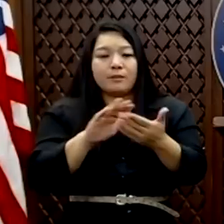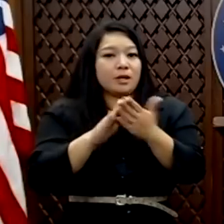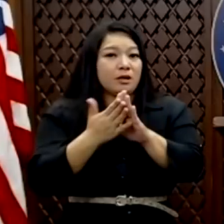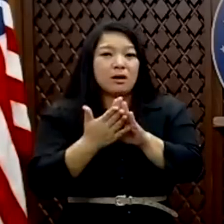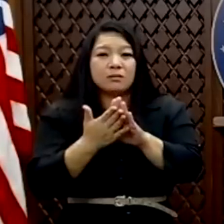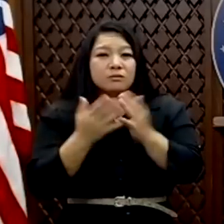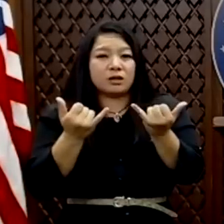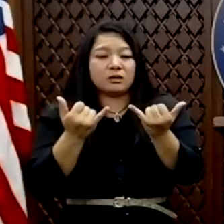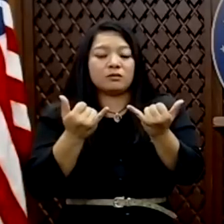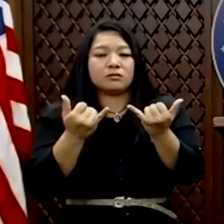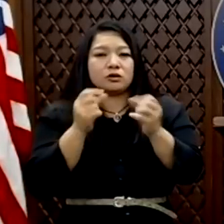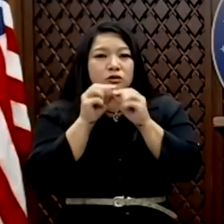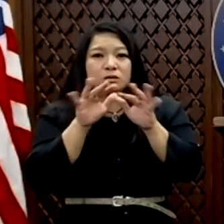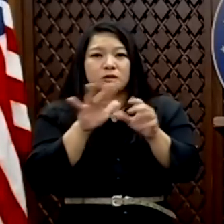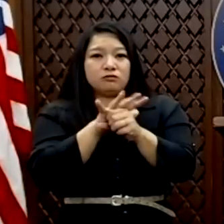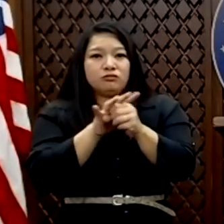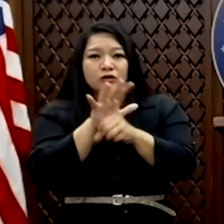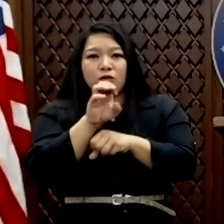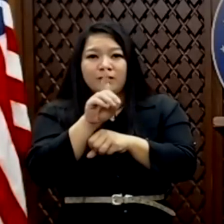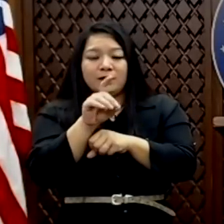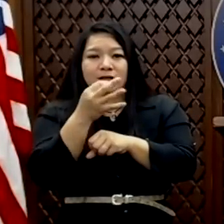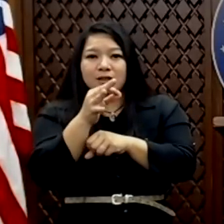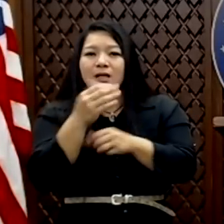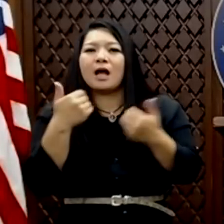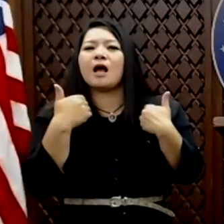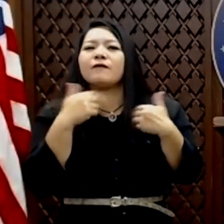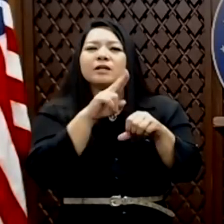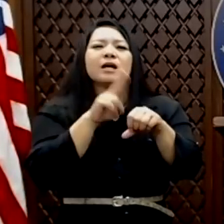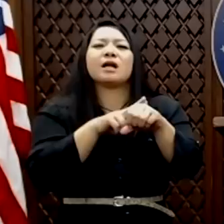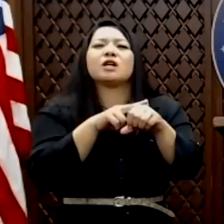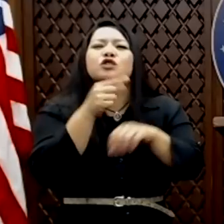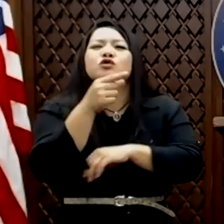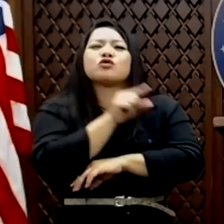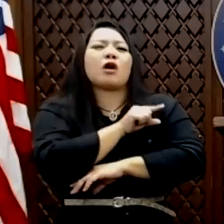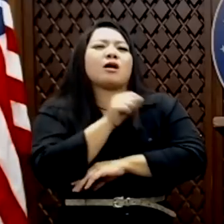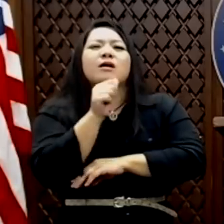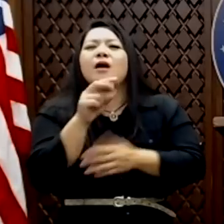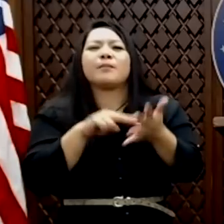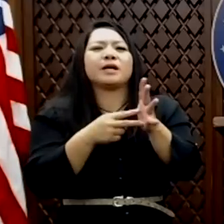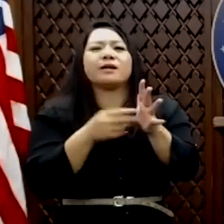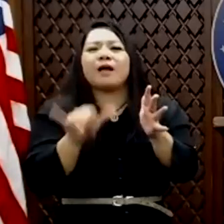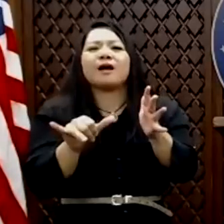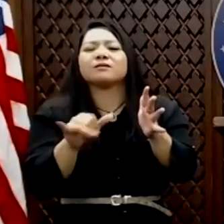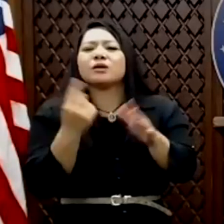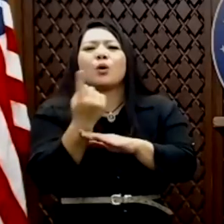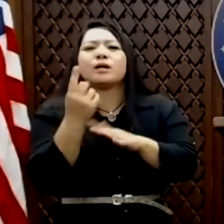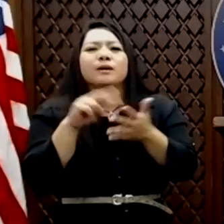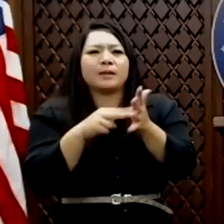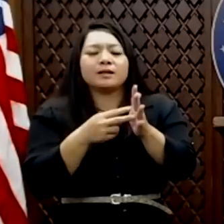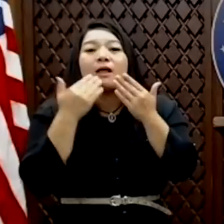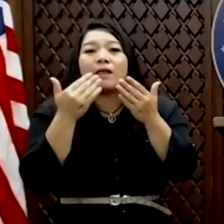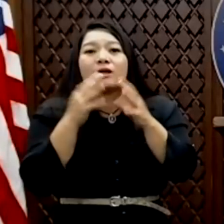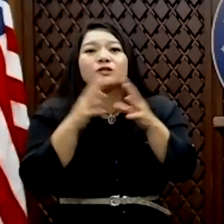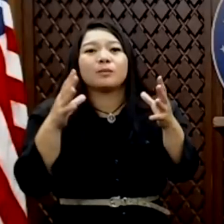this situation. So having the National Guard there doesn't mean that. It just means, thank